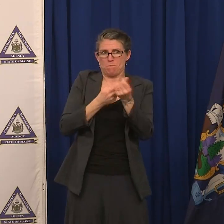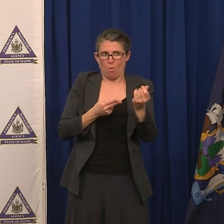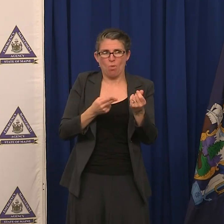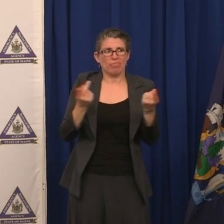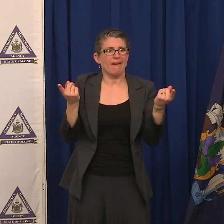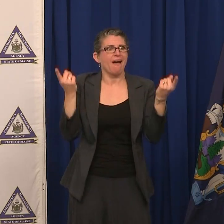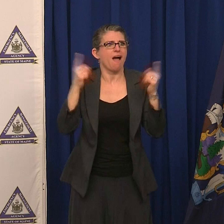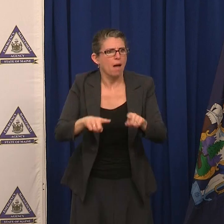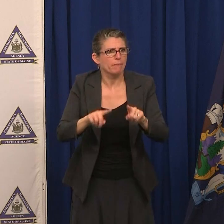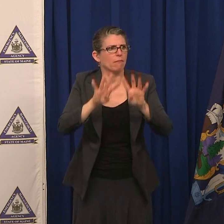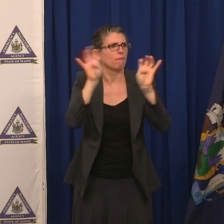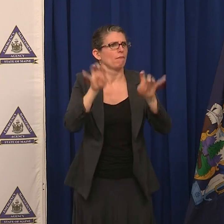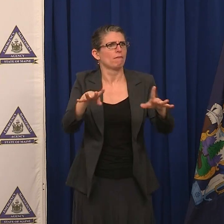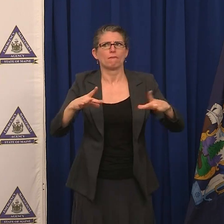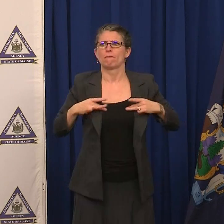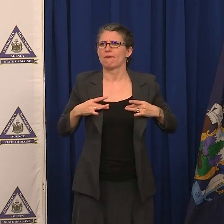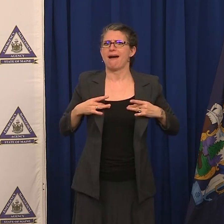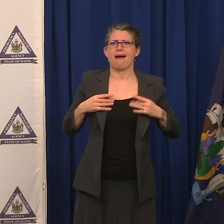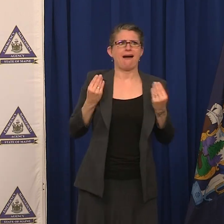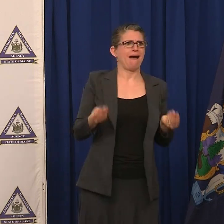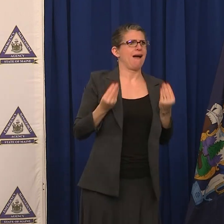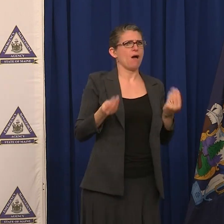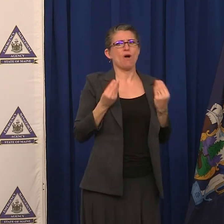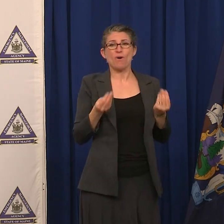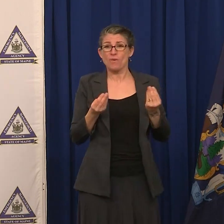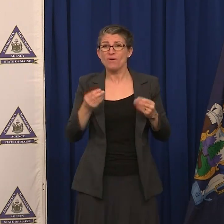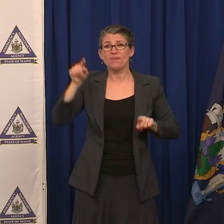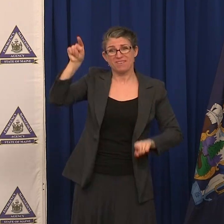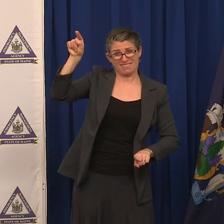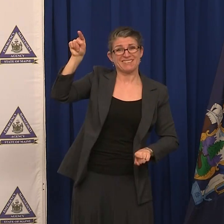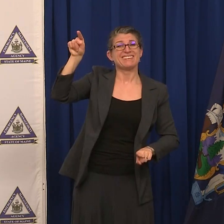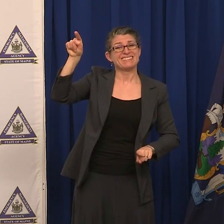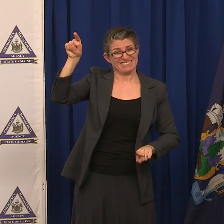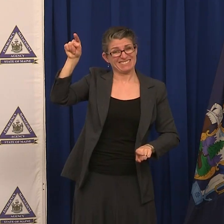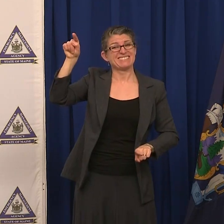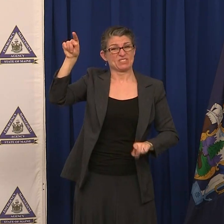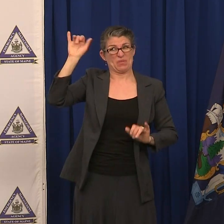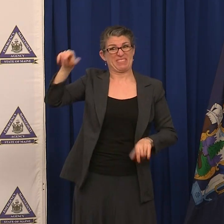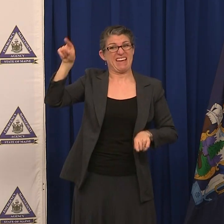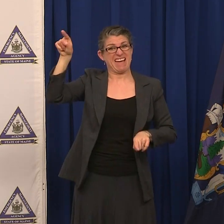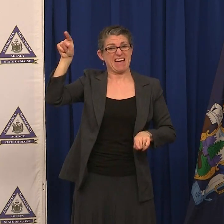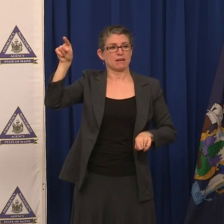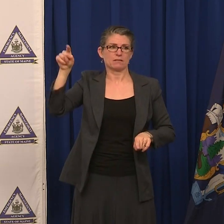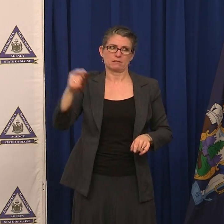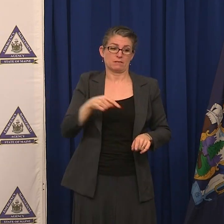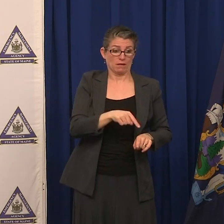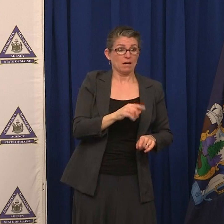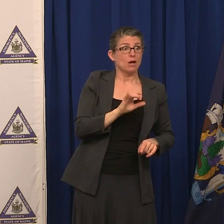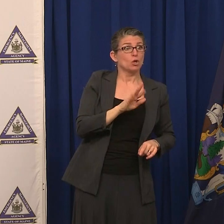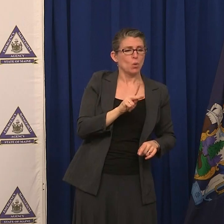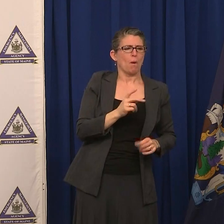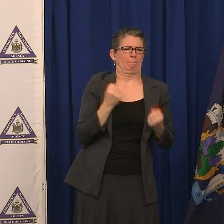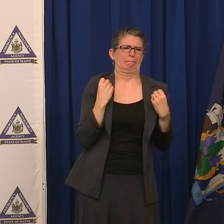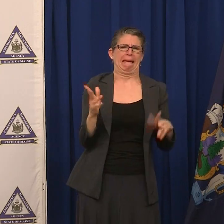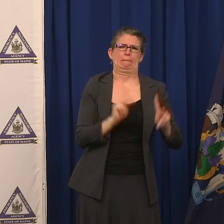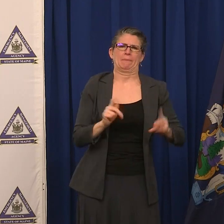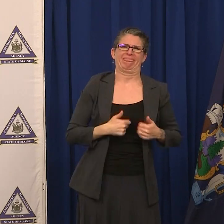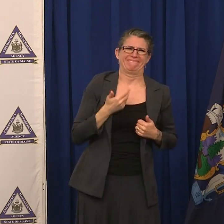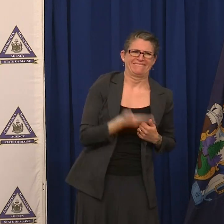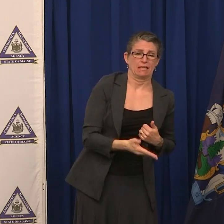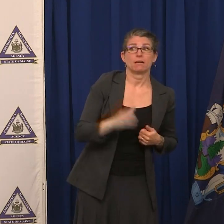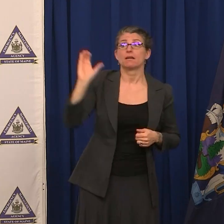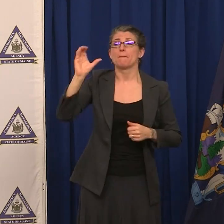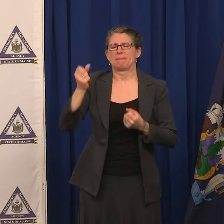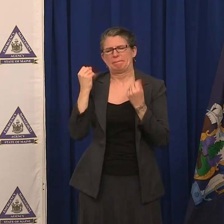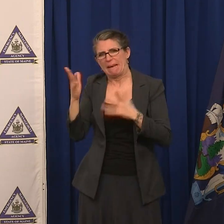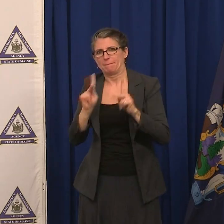healthcare worker may have acquired their infection because of interaction with the patient or from interaction with someone in their